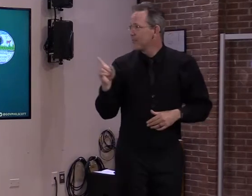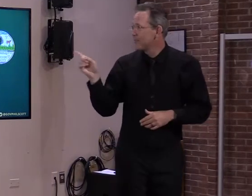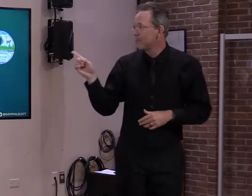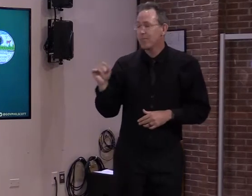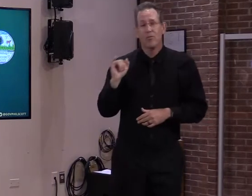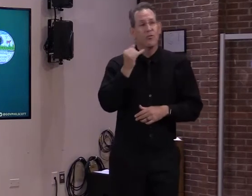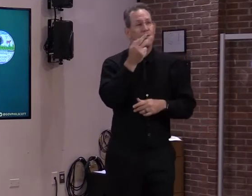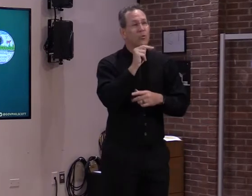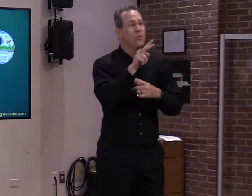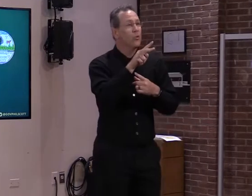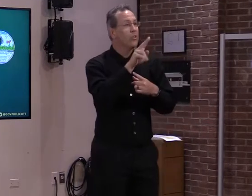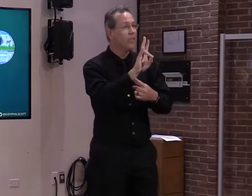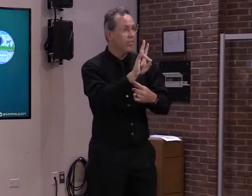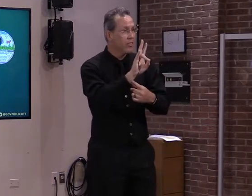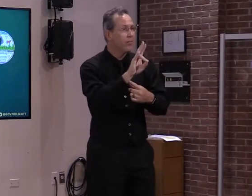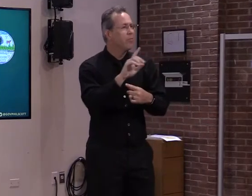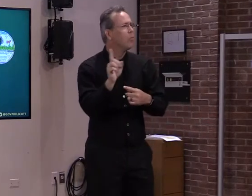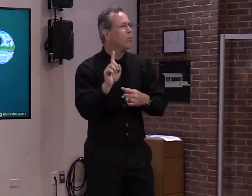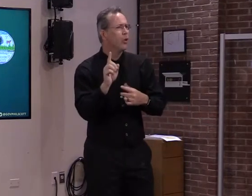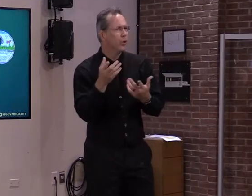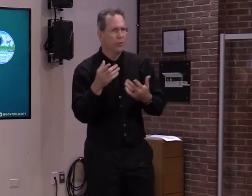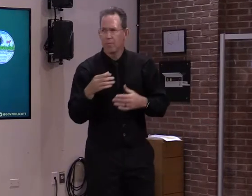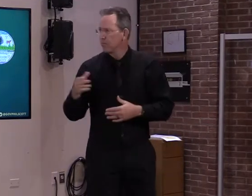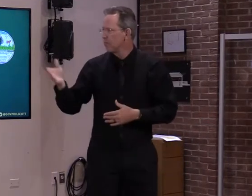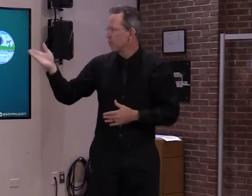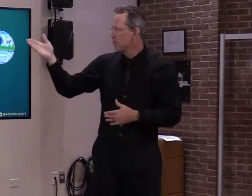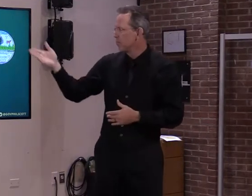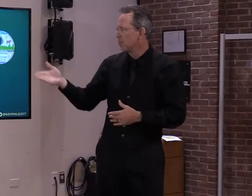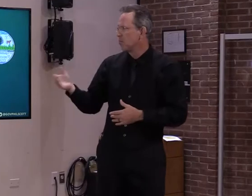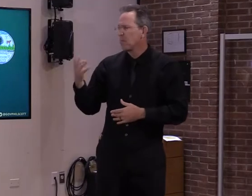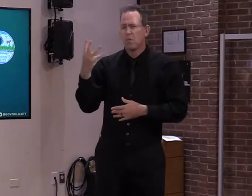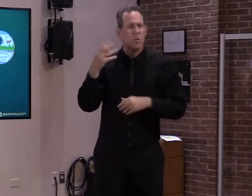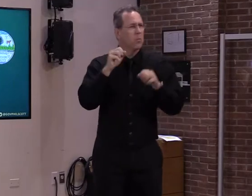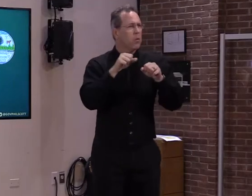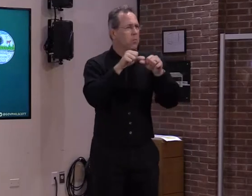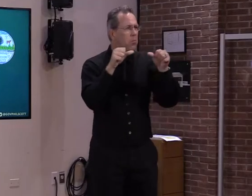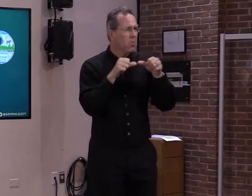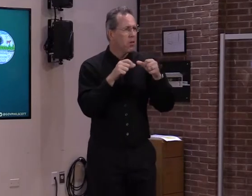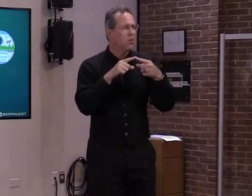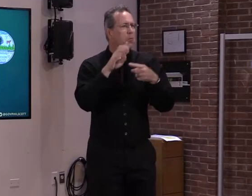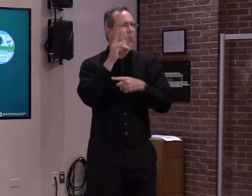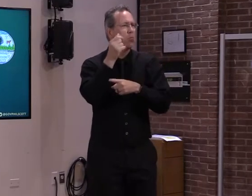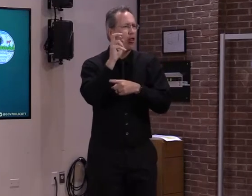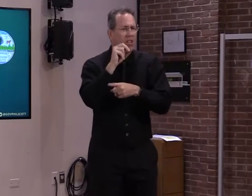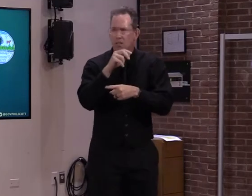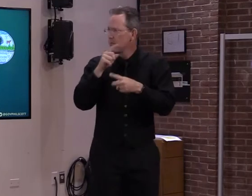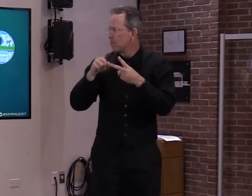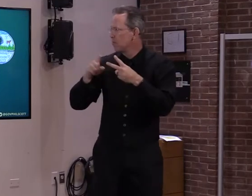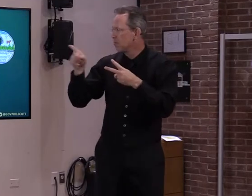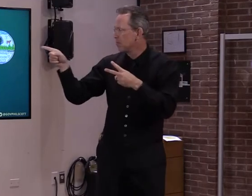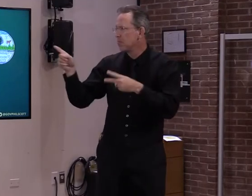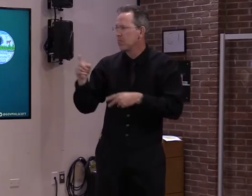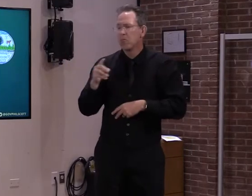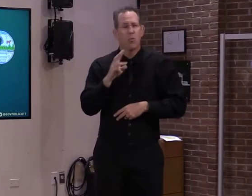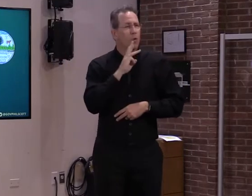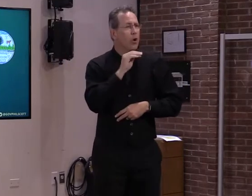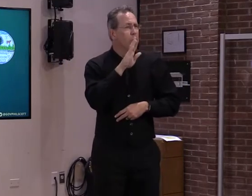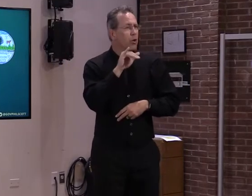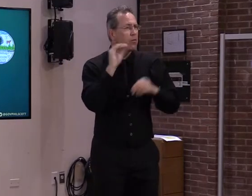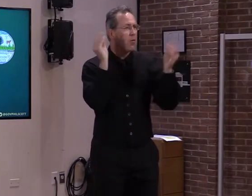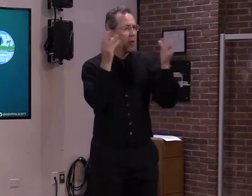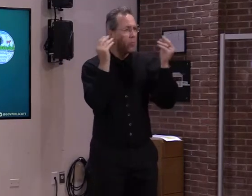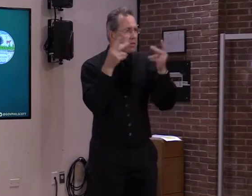Road in Berlin, again, the Waterbury Ambulance location, Southwestern Vermont Medical Center Express